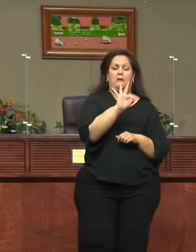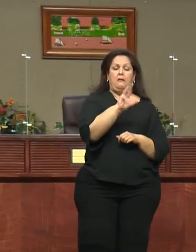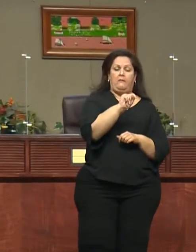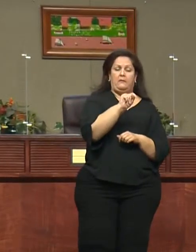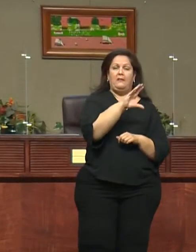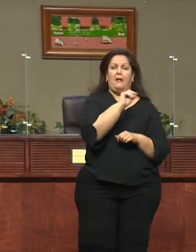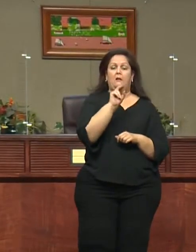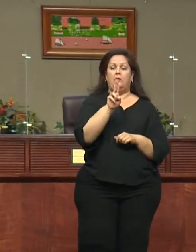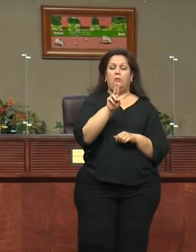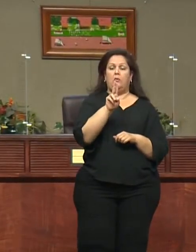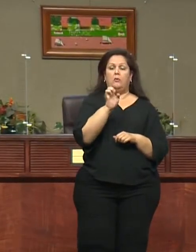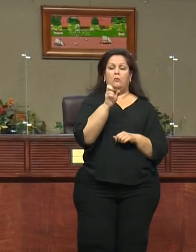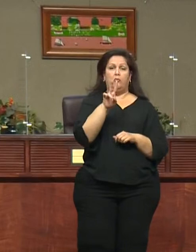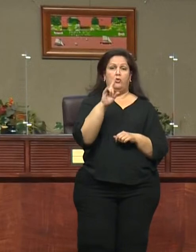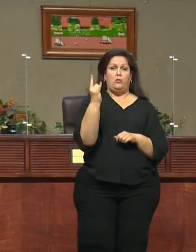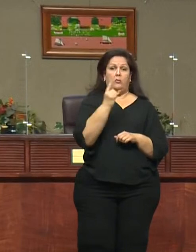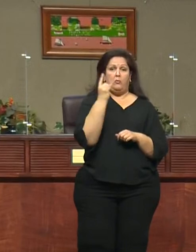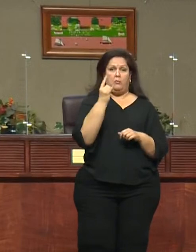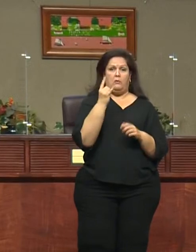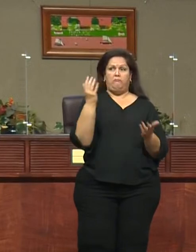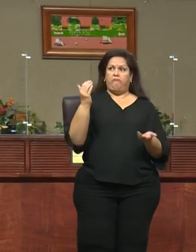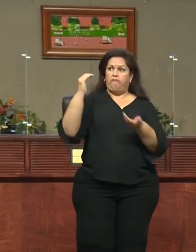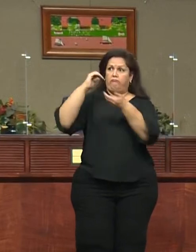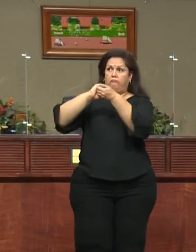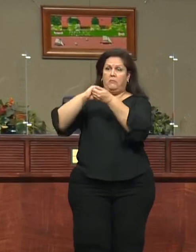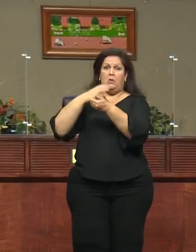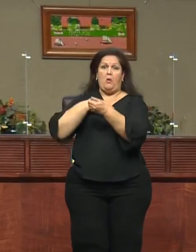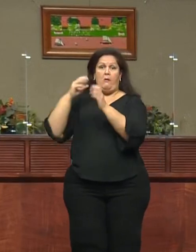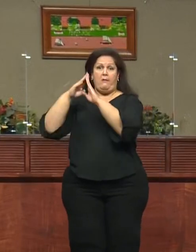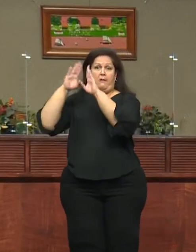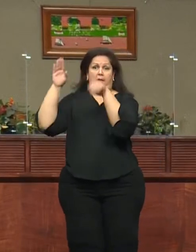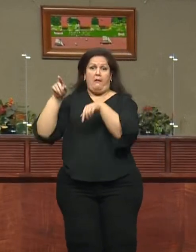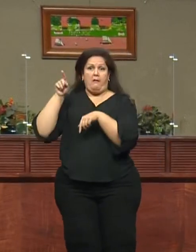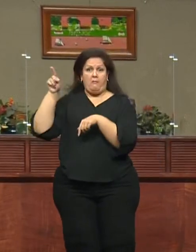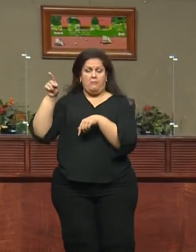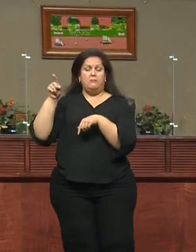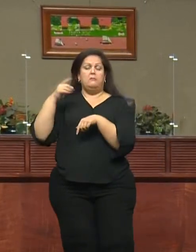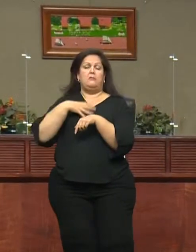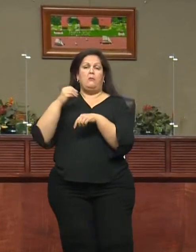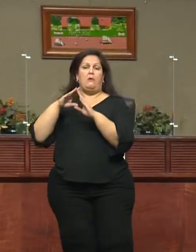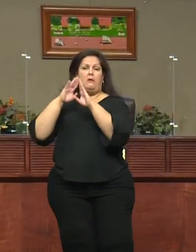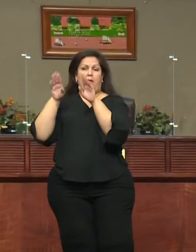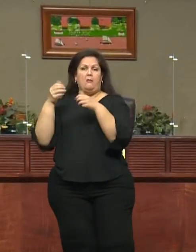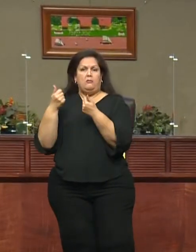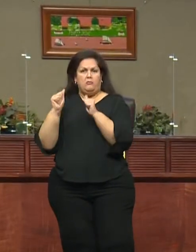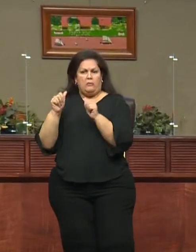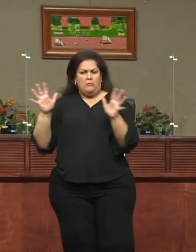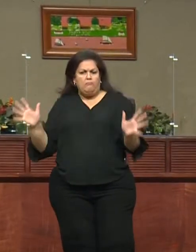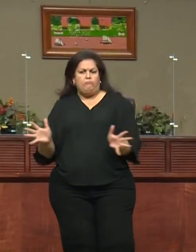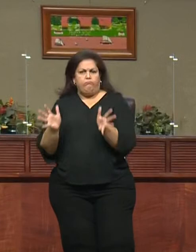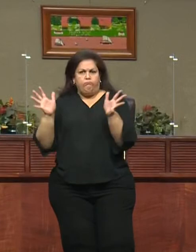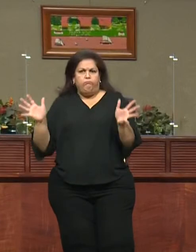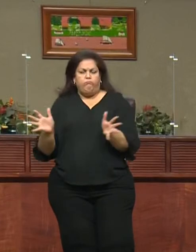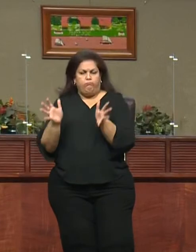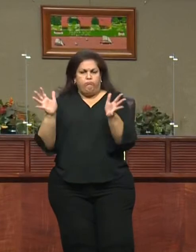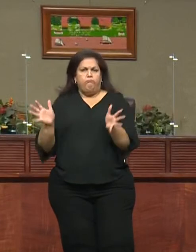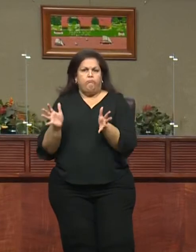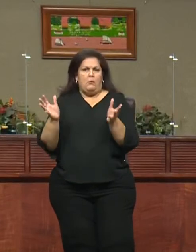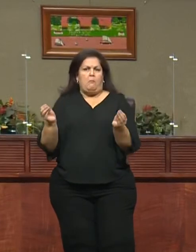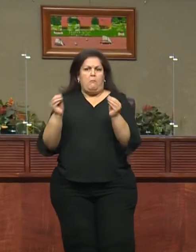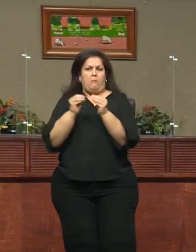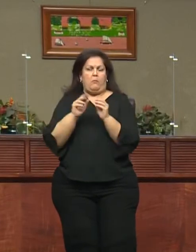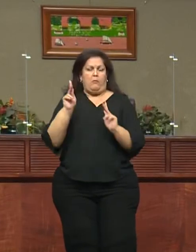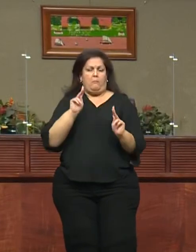are partnering with the White House as part of the ongoing effort to increase vaccine access in